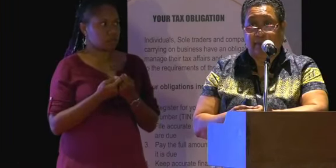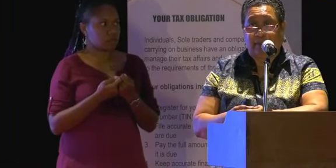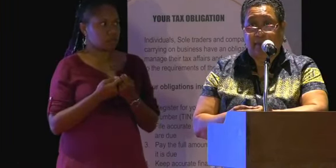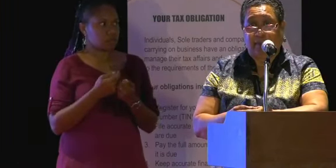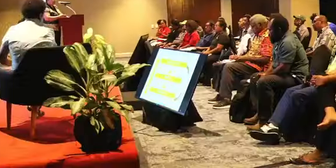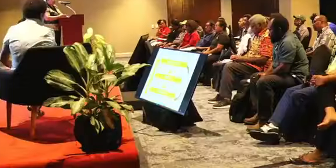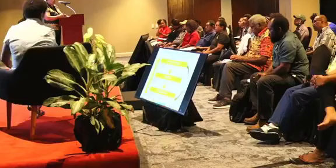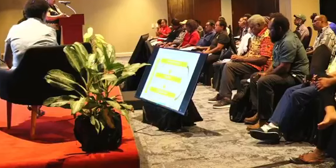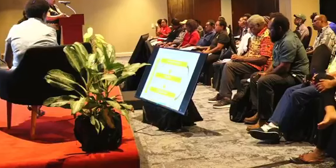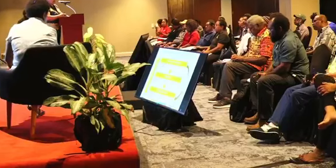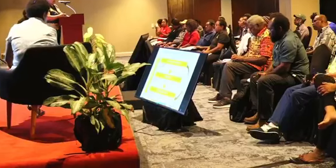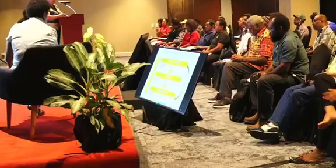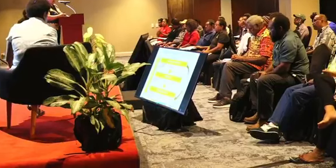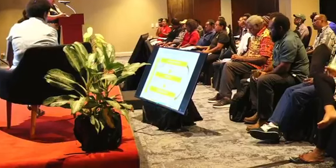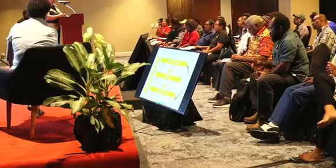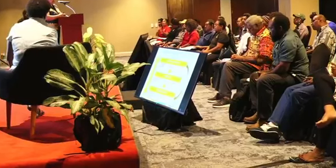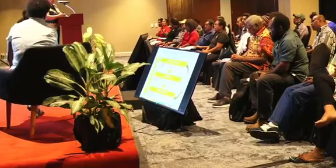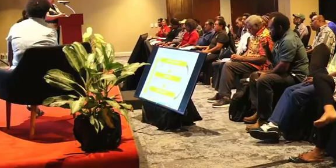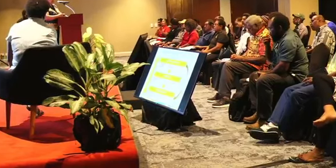Okay.